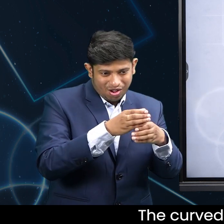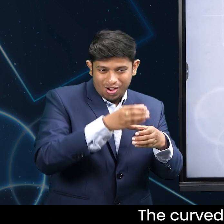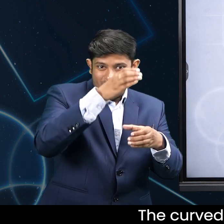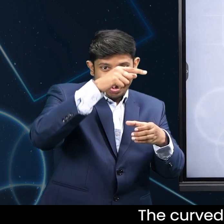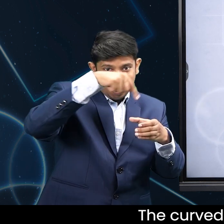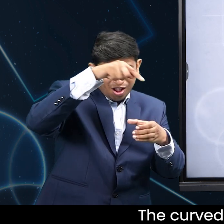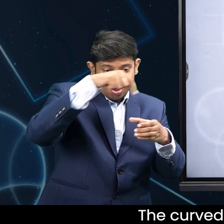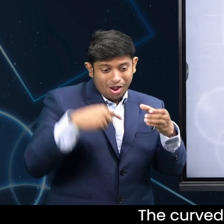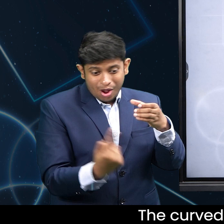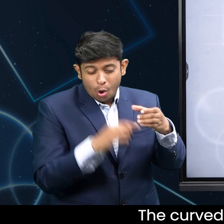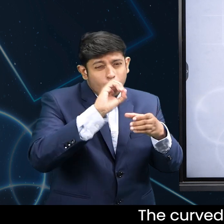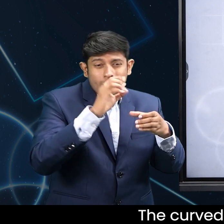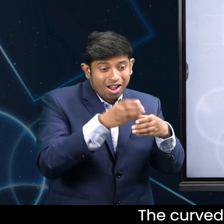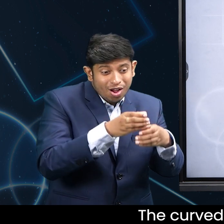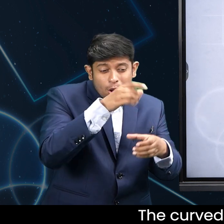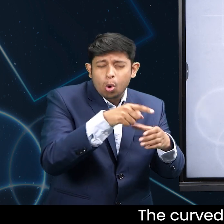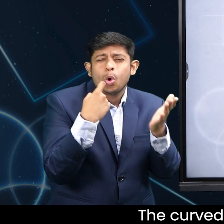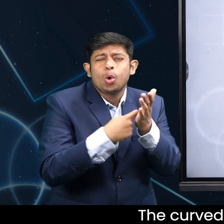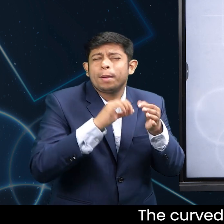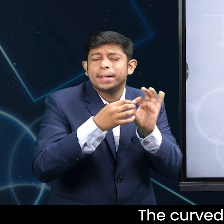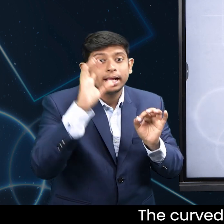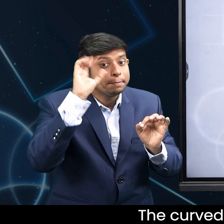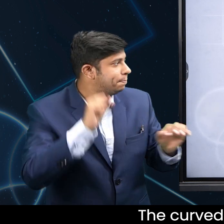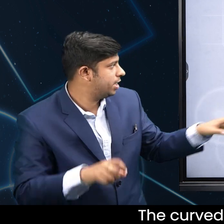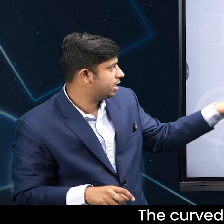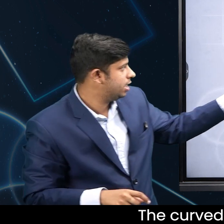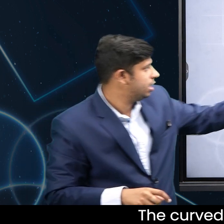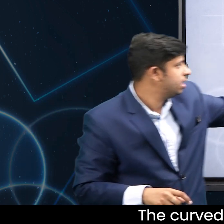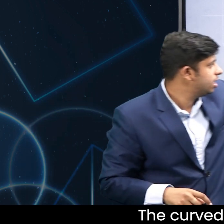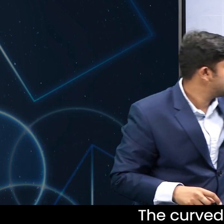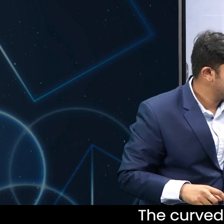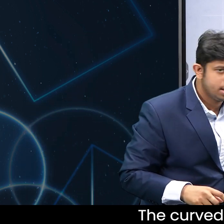curved surface area of a cylinder is equal to 2 pi r h.